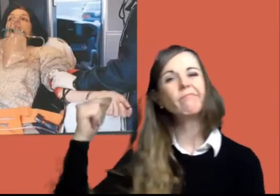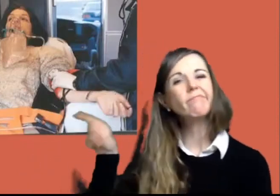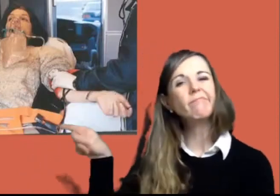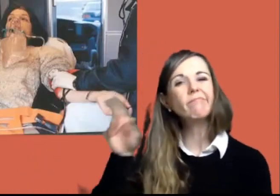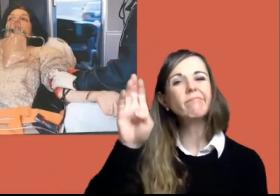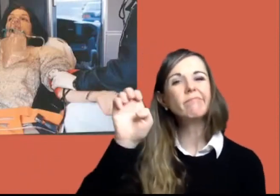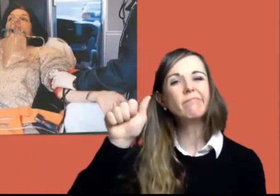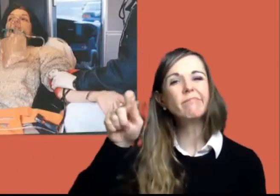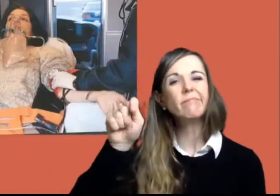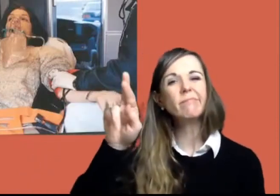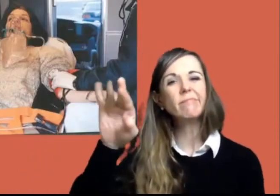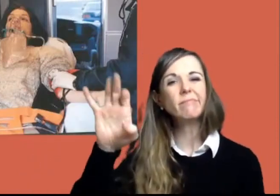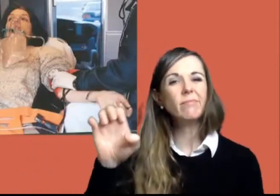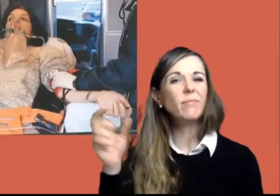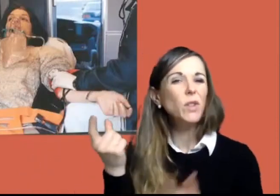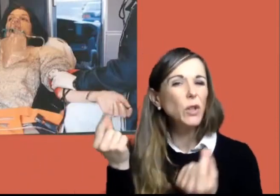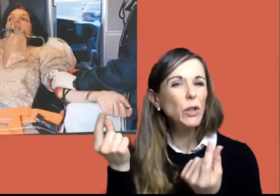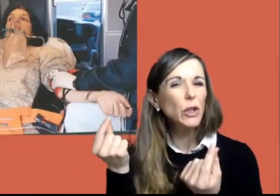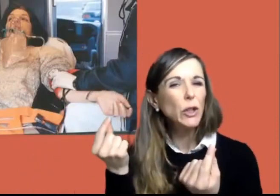They sit in the back.